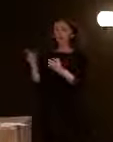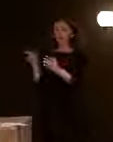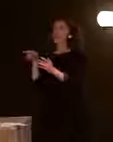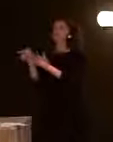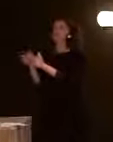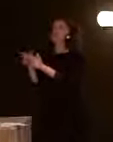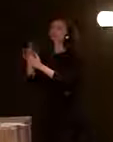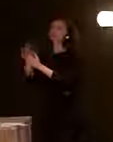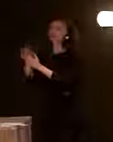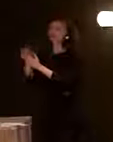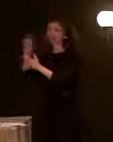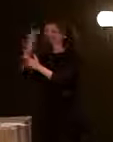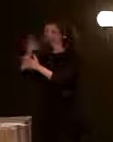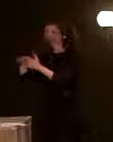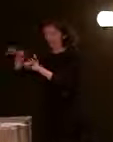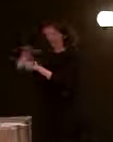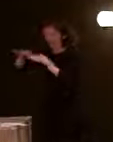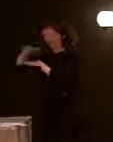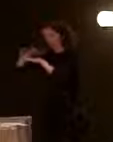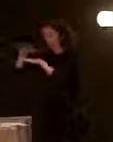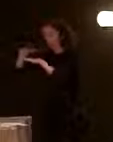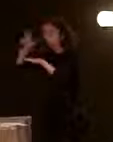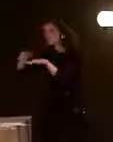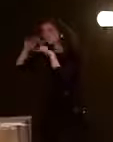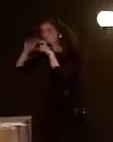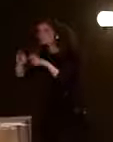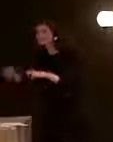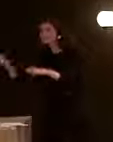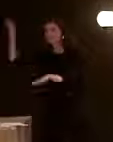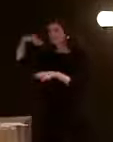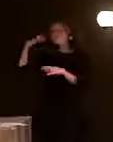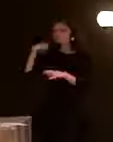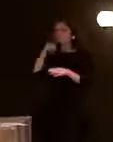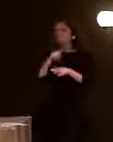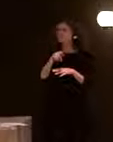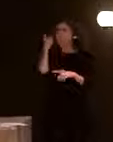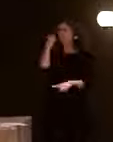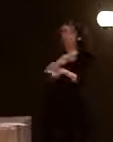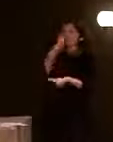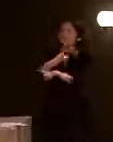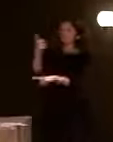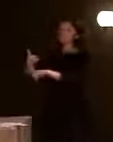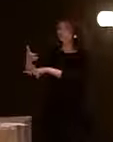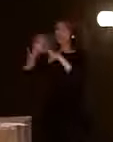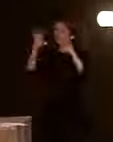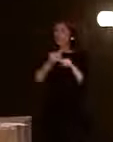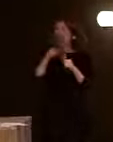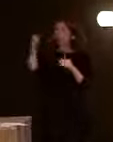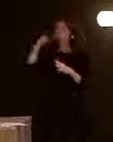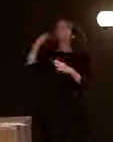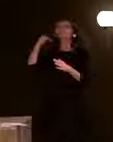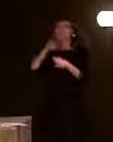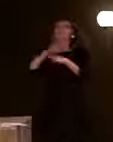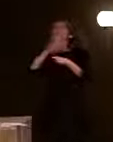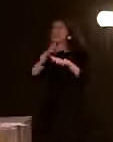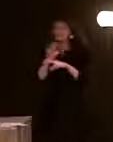throughout history. Science, depending on the novel you've chosen, it can be inventions or genetic engineering. If you're doing Brave